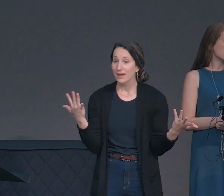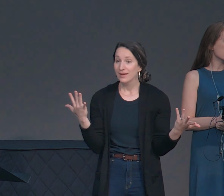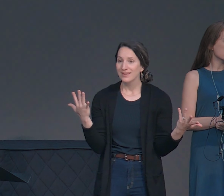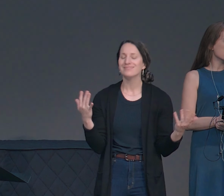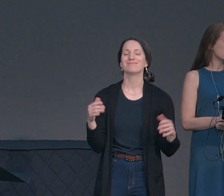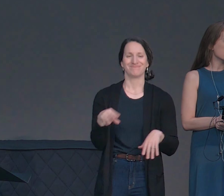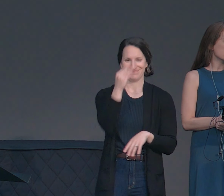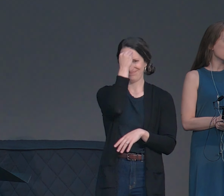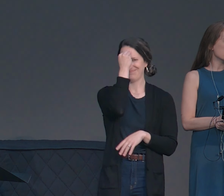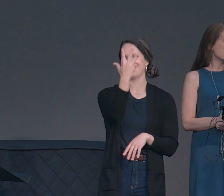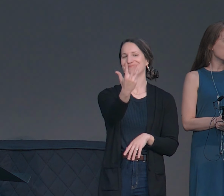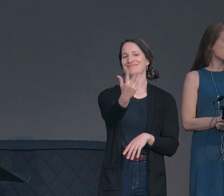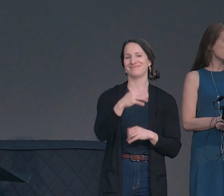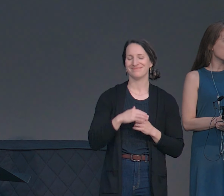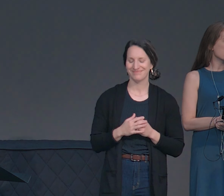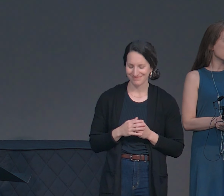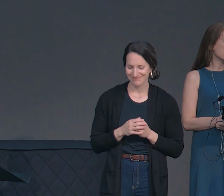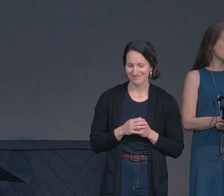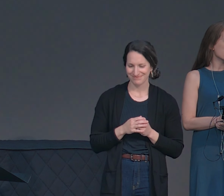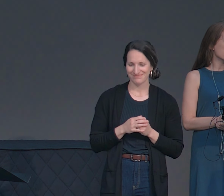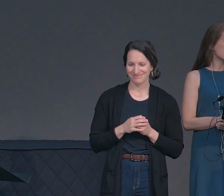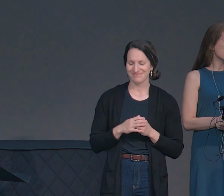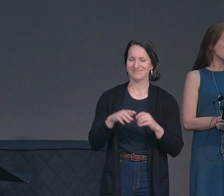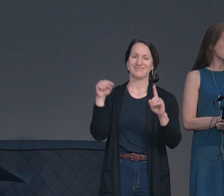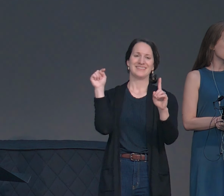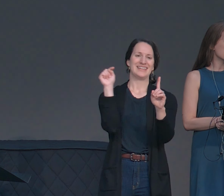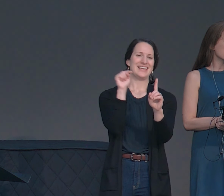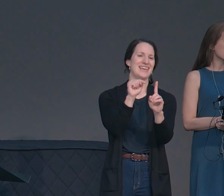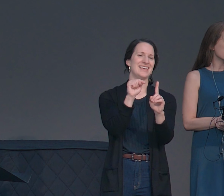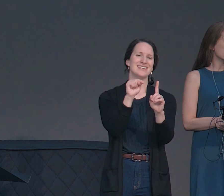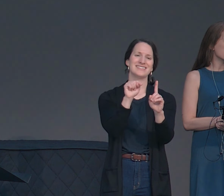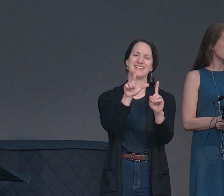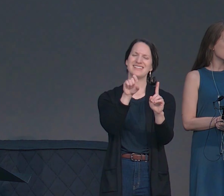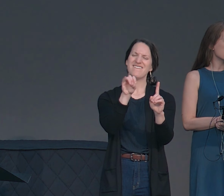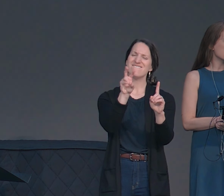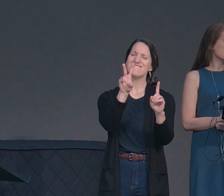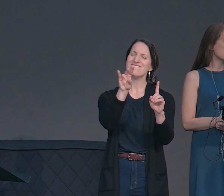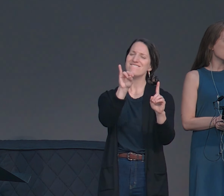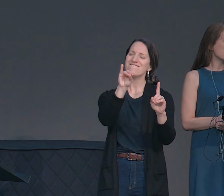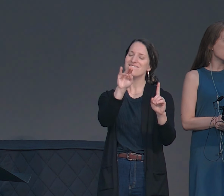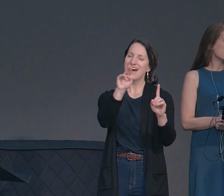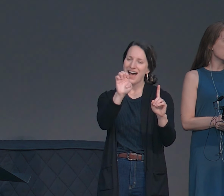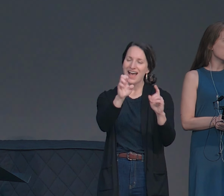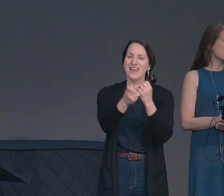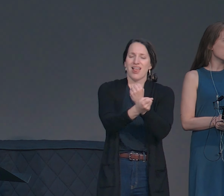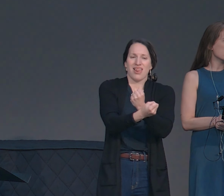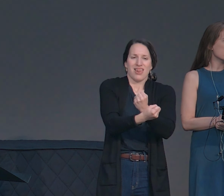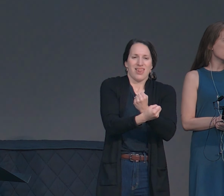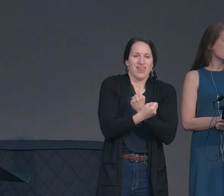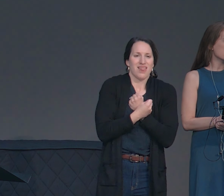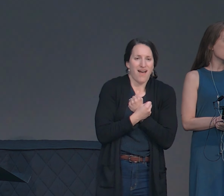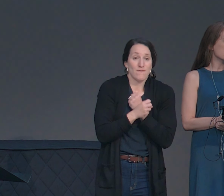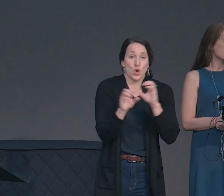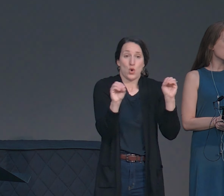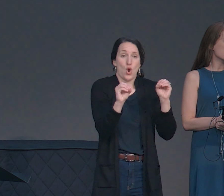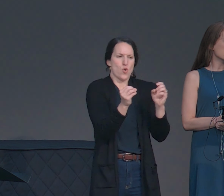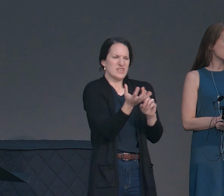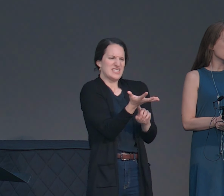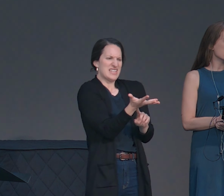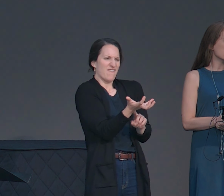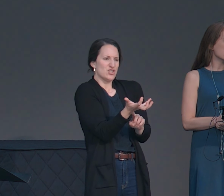Because in his divine, selfless love, God planned out of the anguish of his own soul to